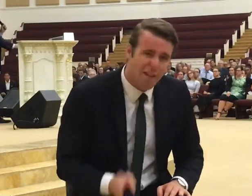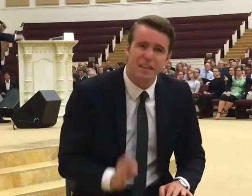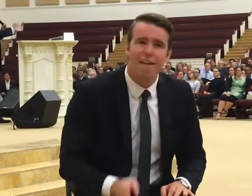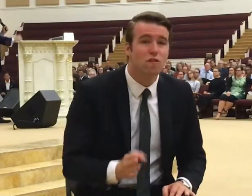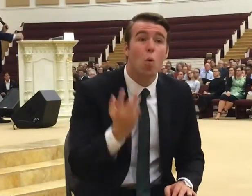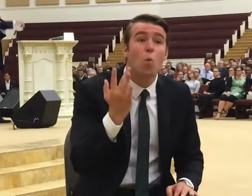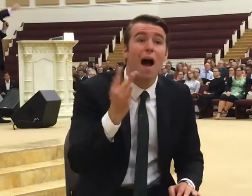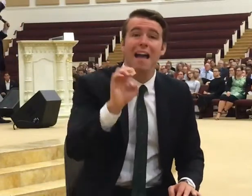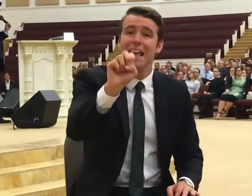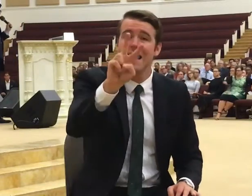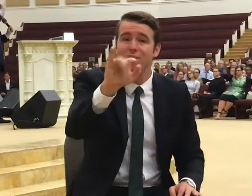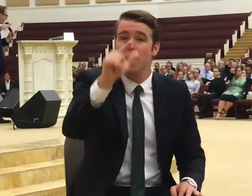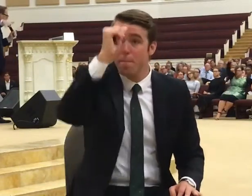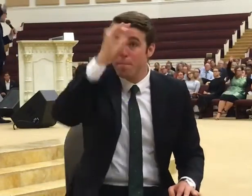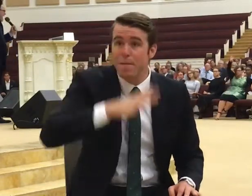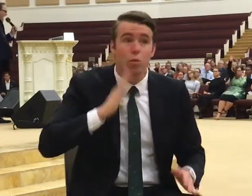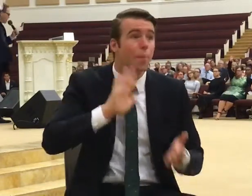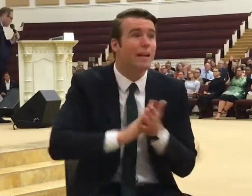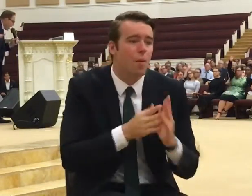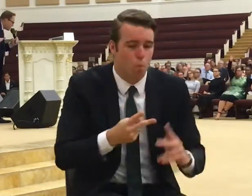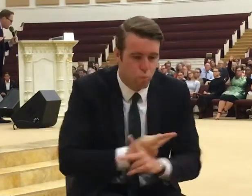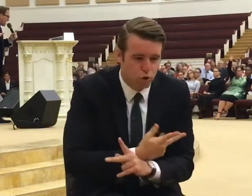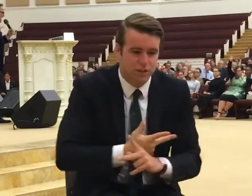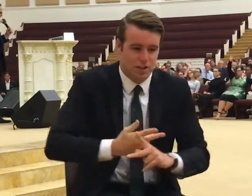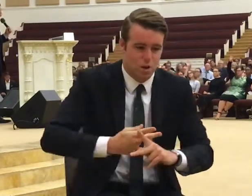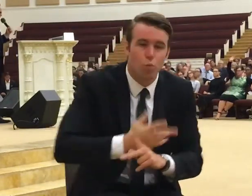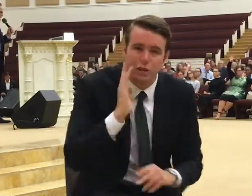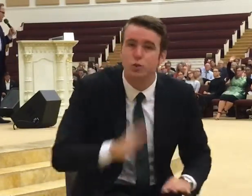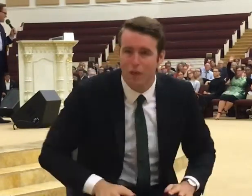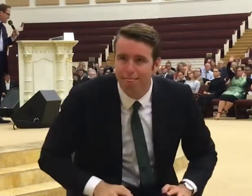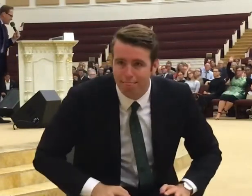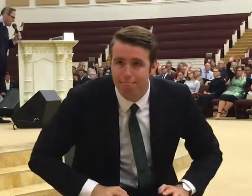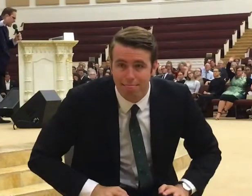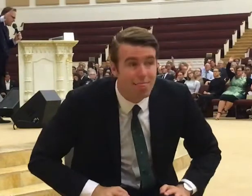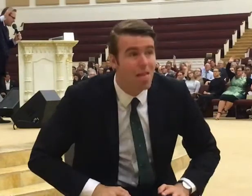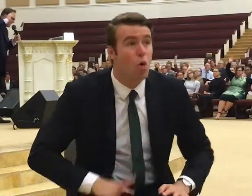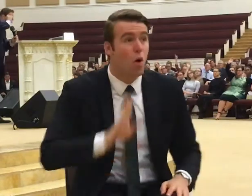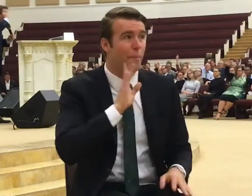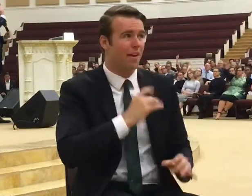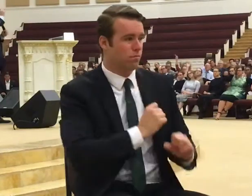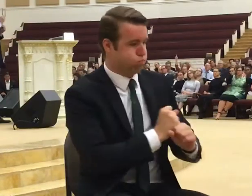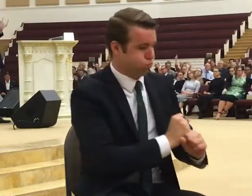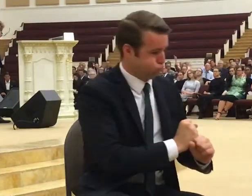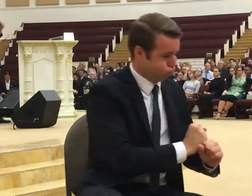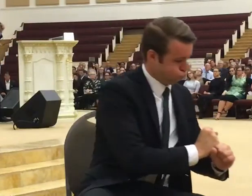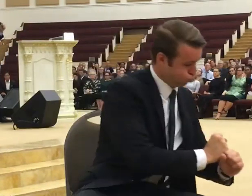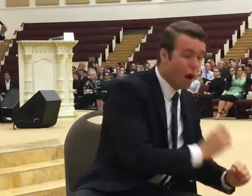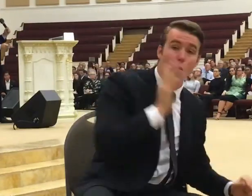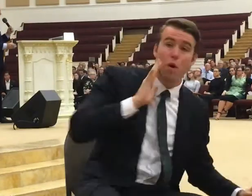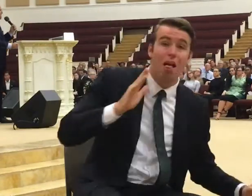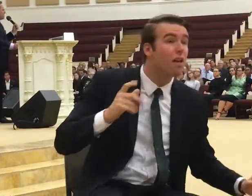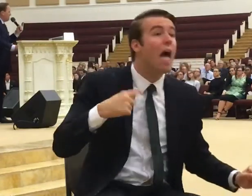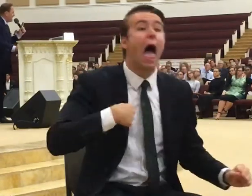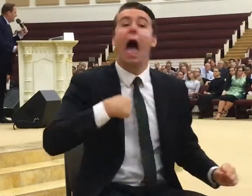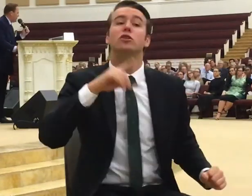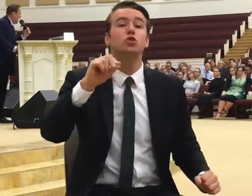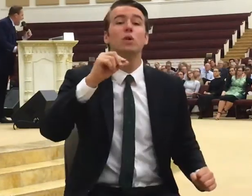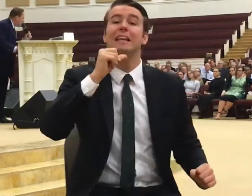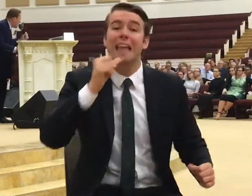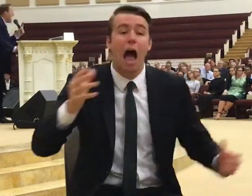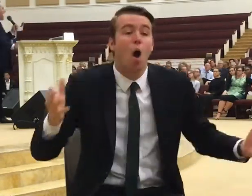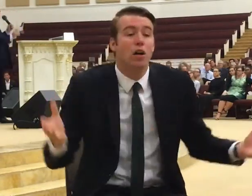because evil men will wax worse and worse. It's going to be a seductive thing. I do not espouse